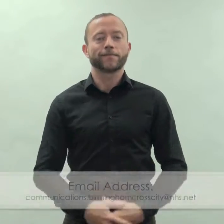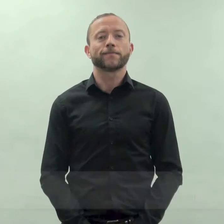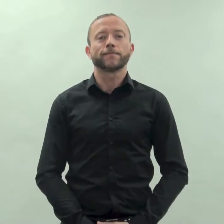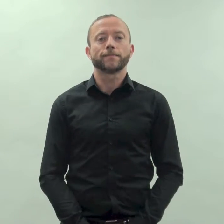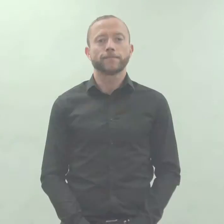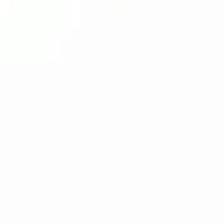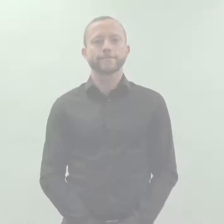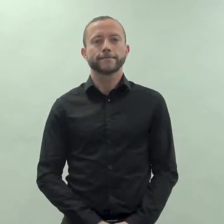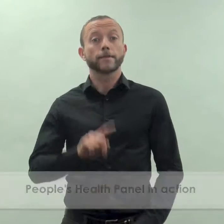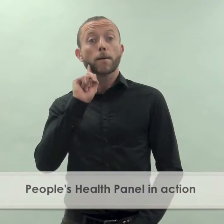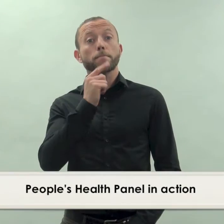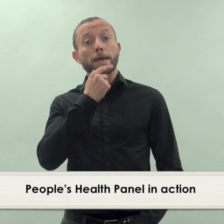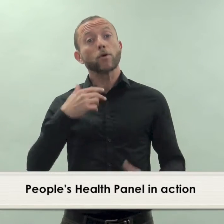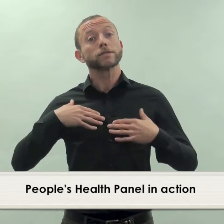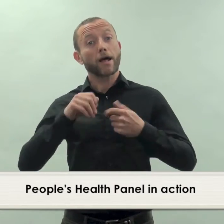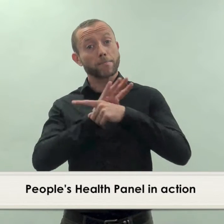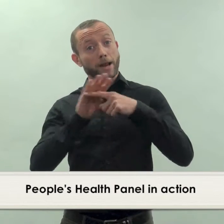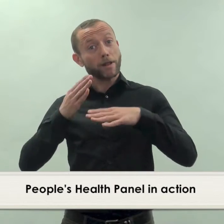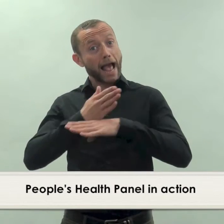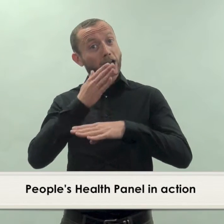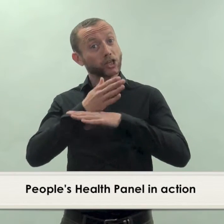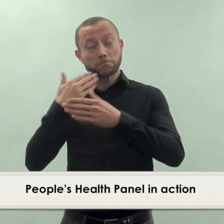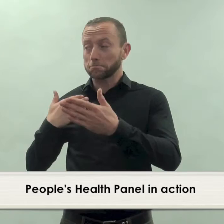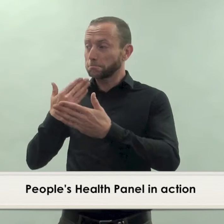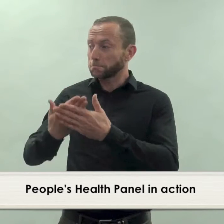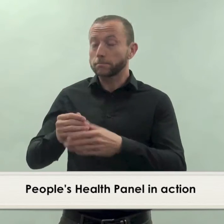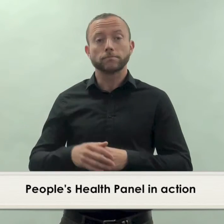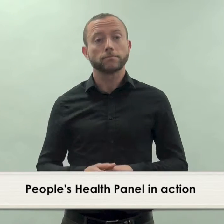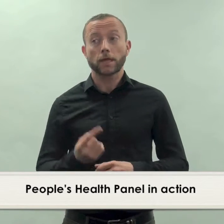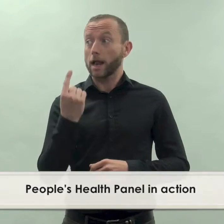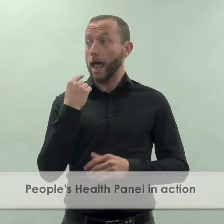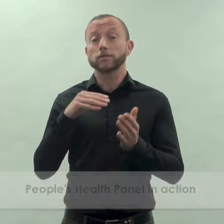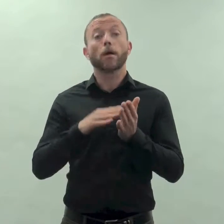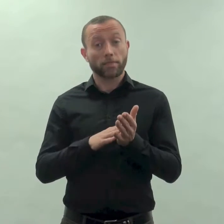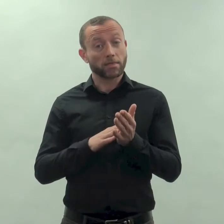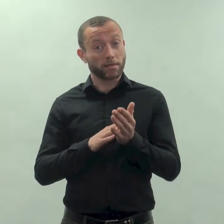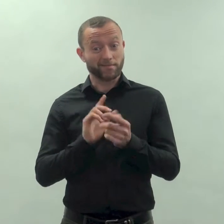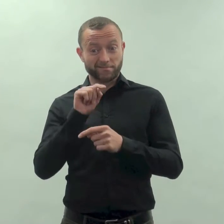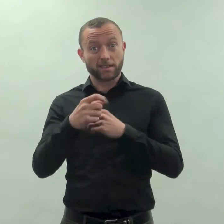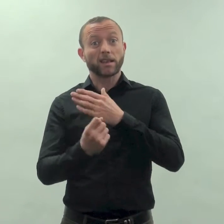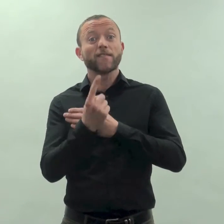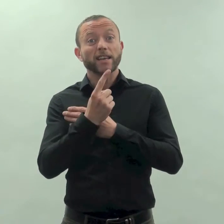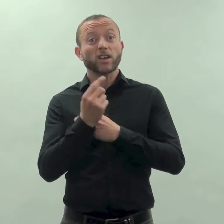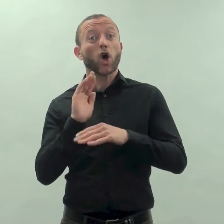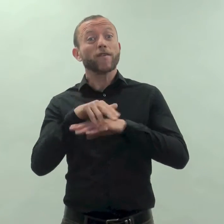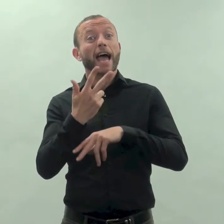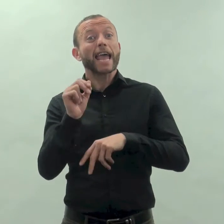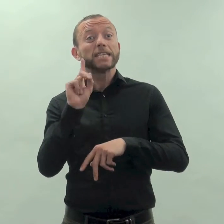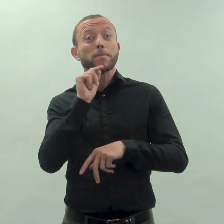newsletter. People's Health Panel in action. Last month, over 80 people, including